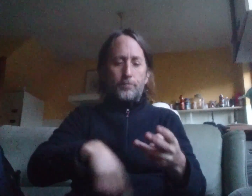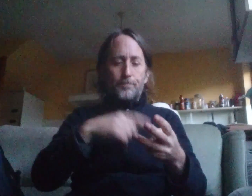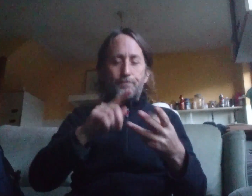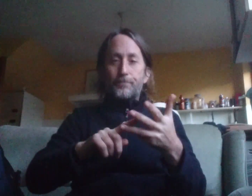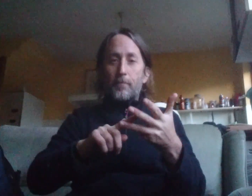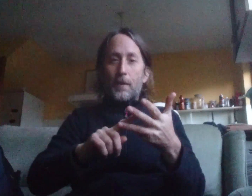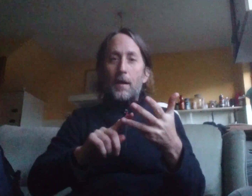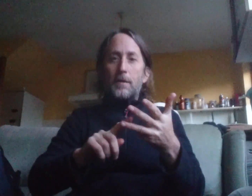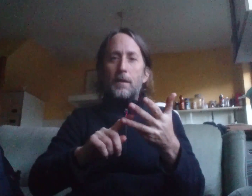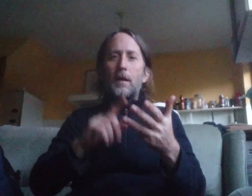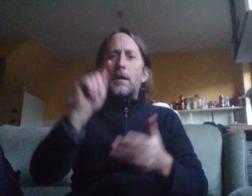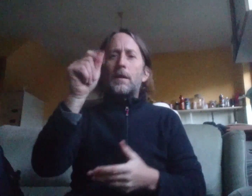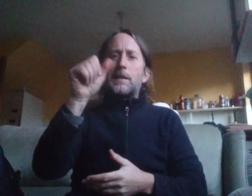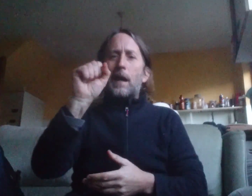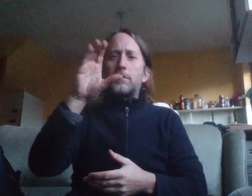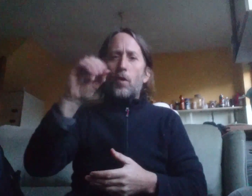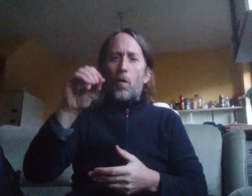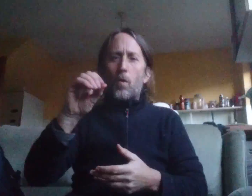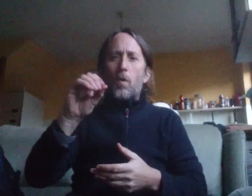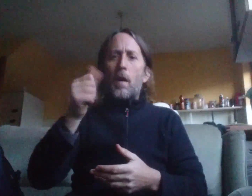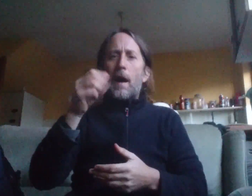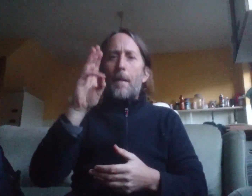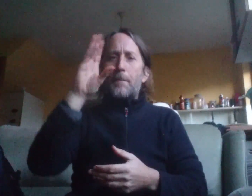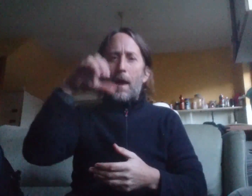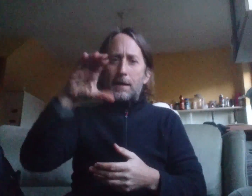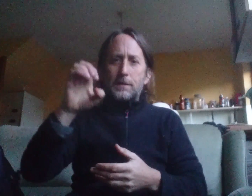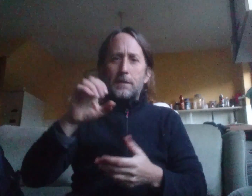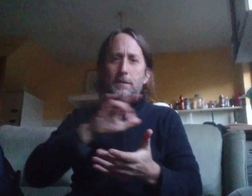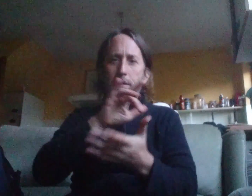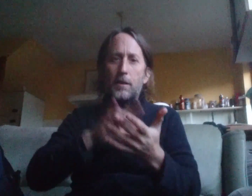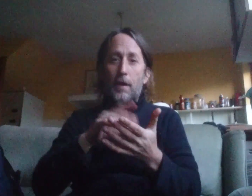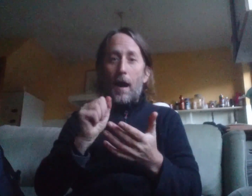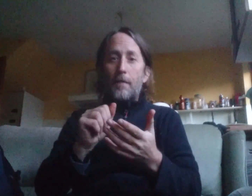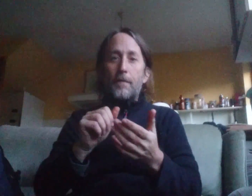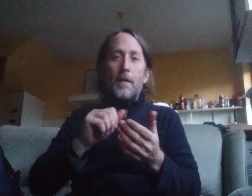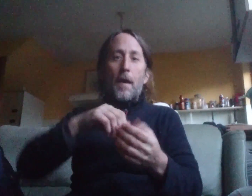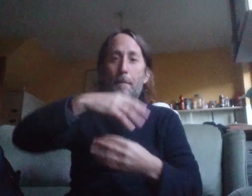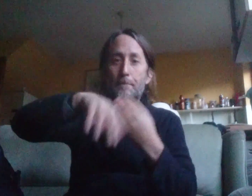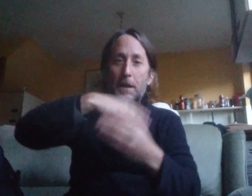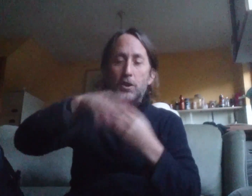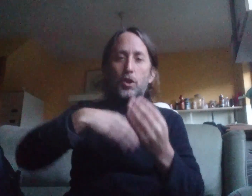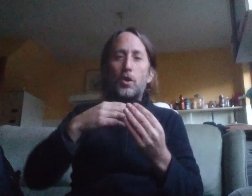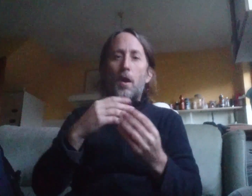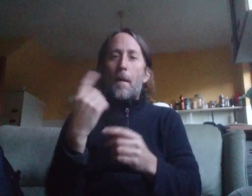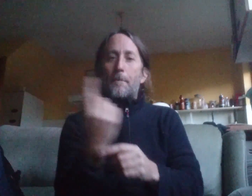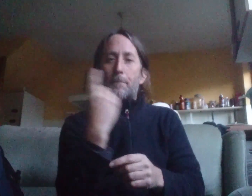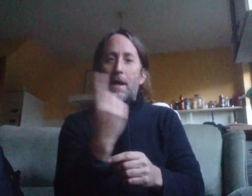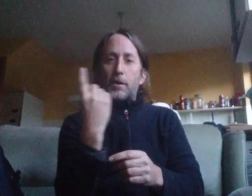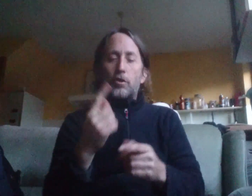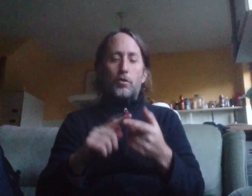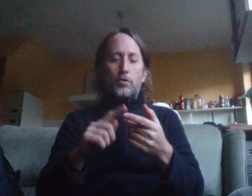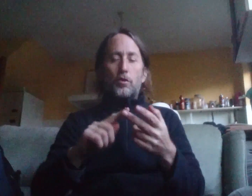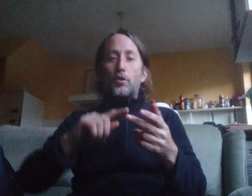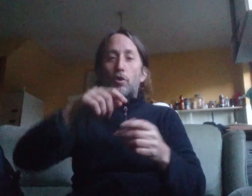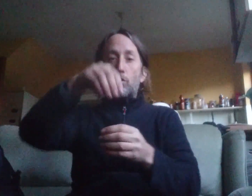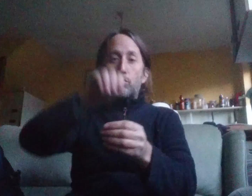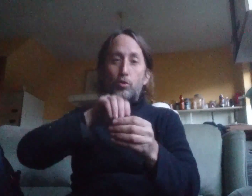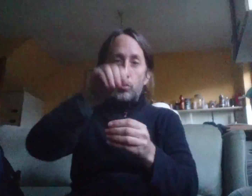centre, which combined a mixer, blender, juicer, and knife sharpener into a single countertop unit.